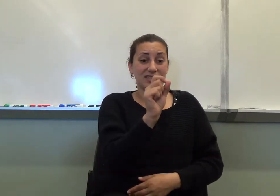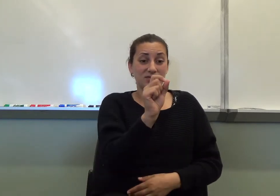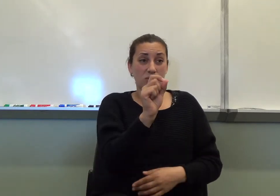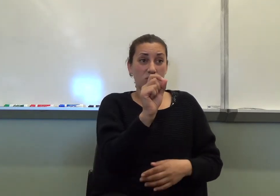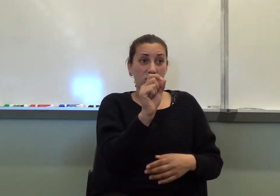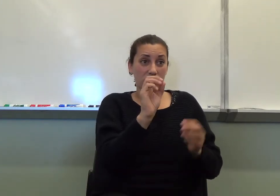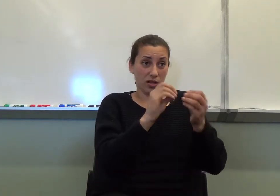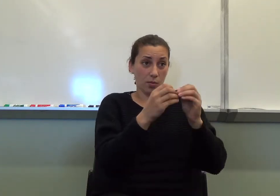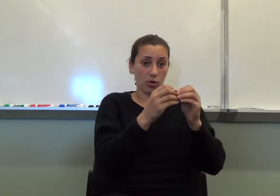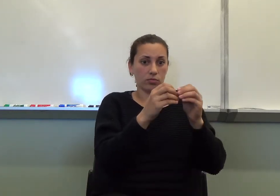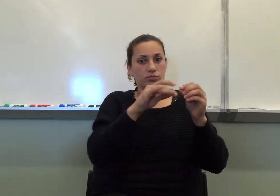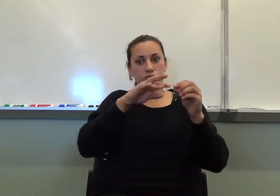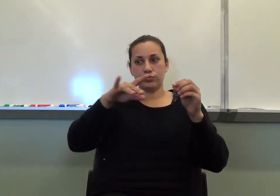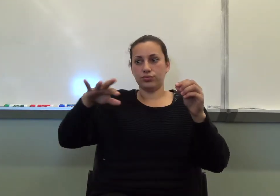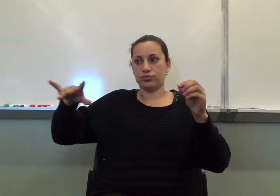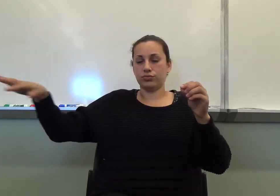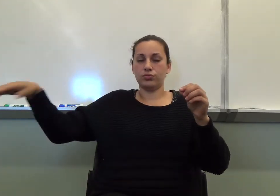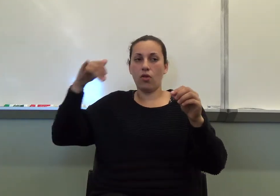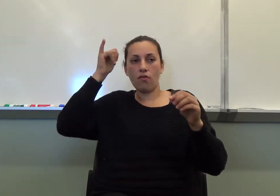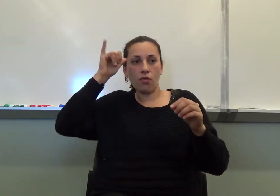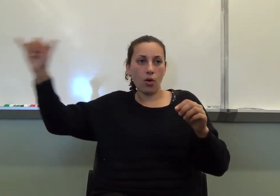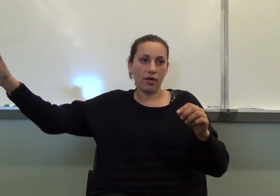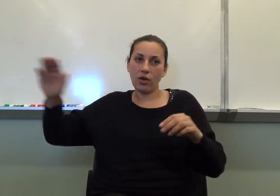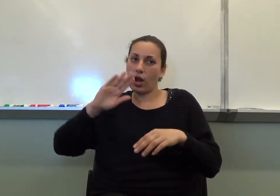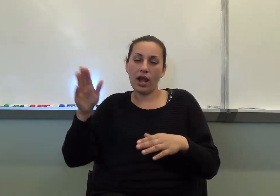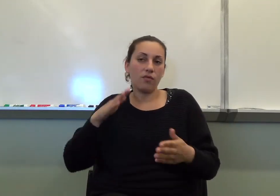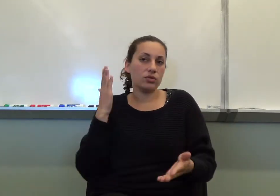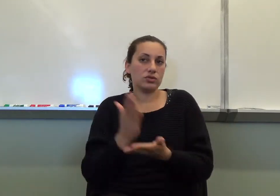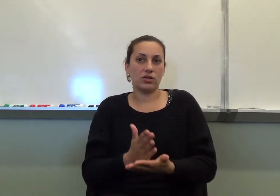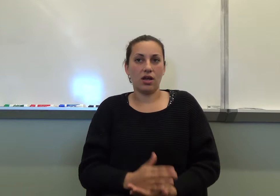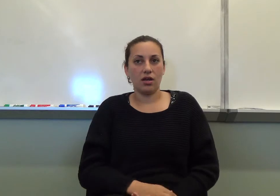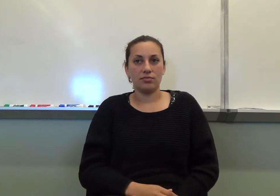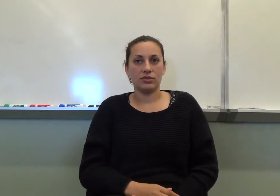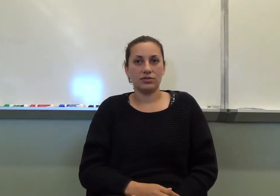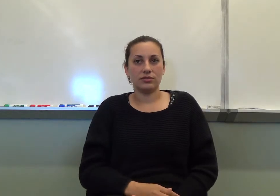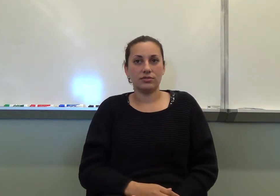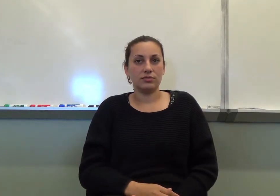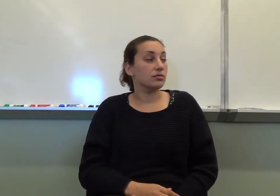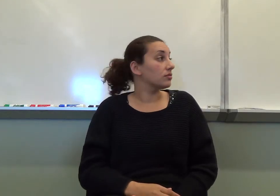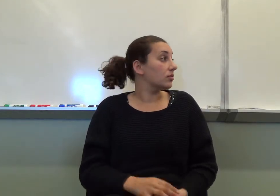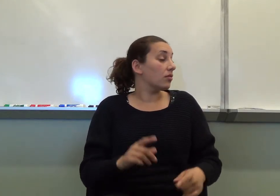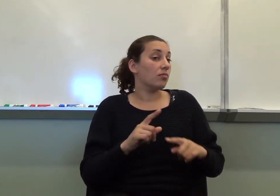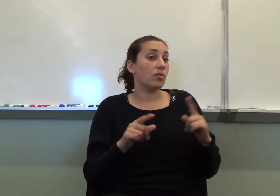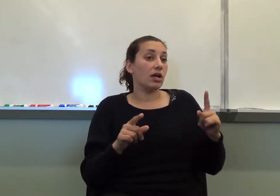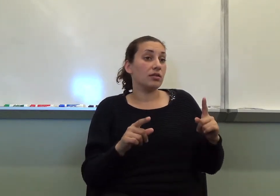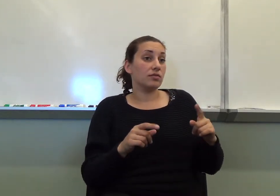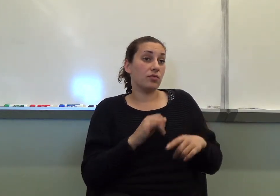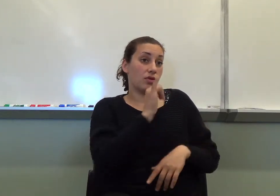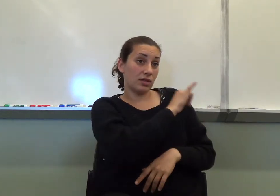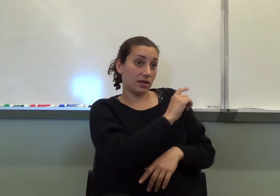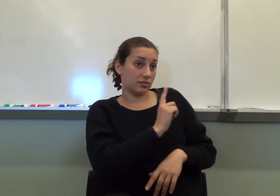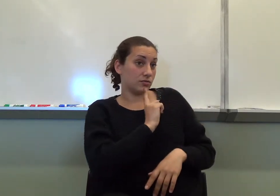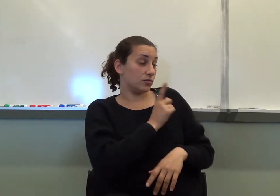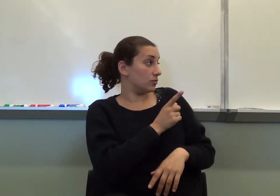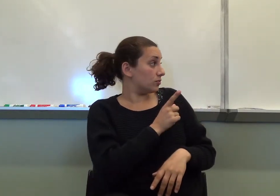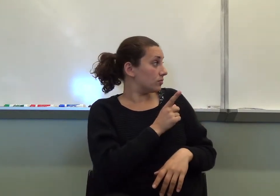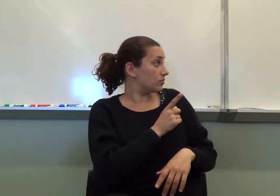never stops. Well, in order for this relationship to be true for the right